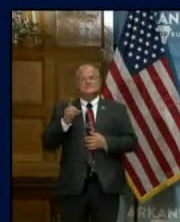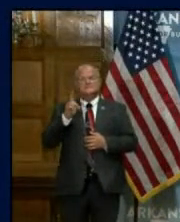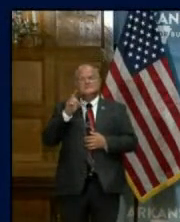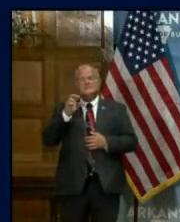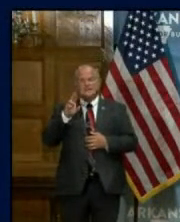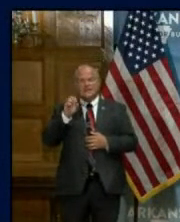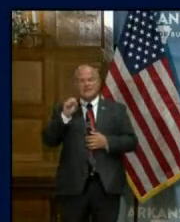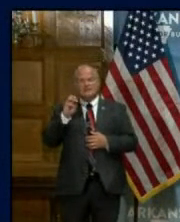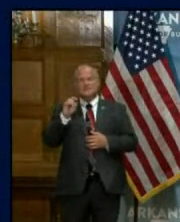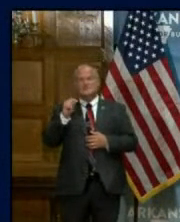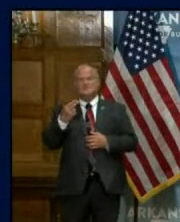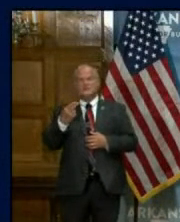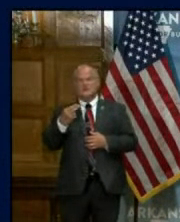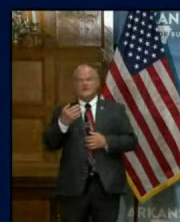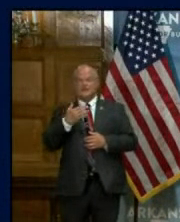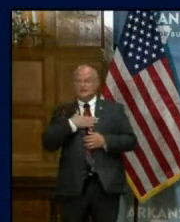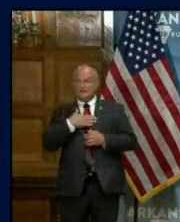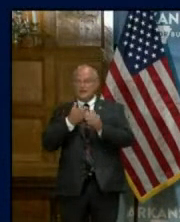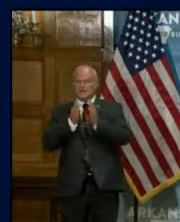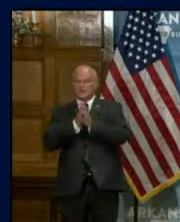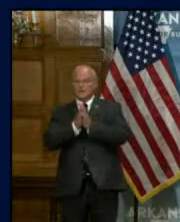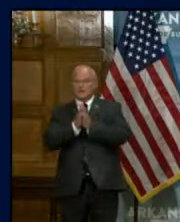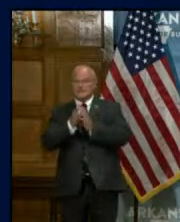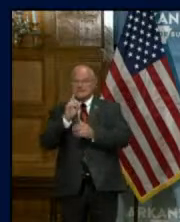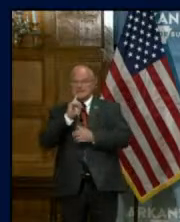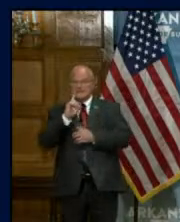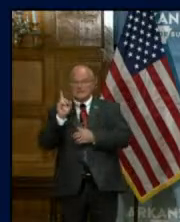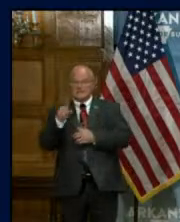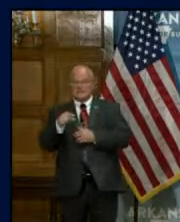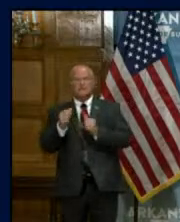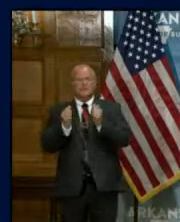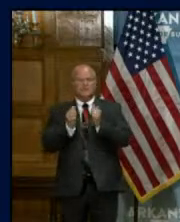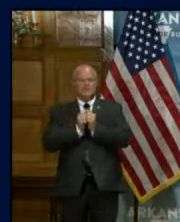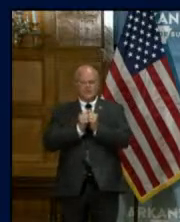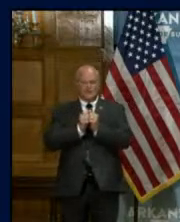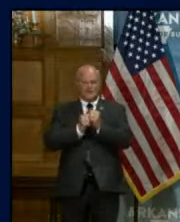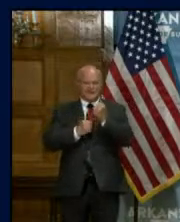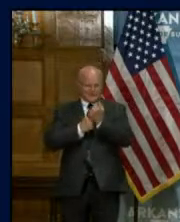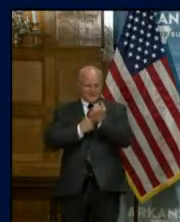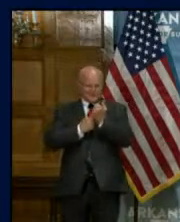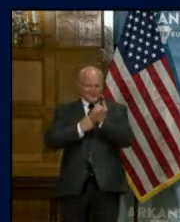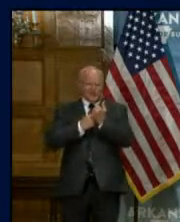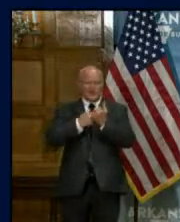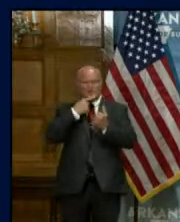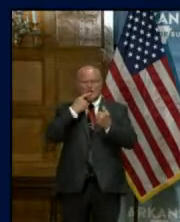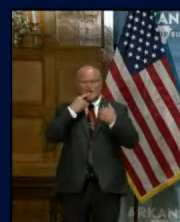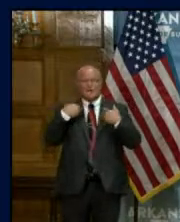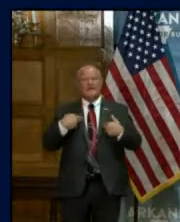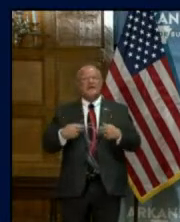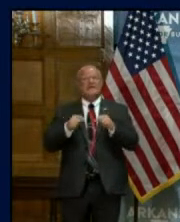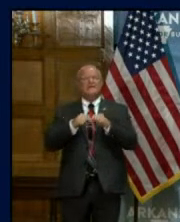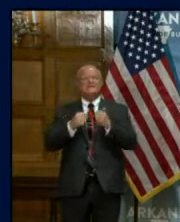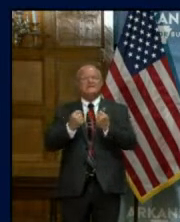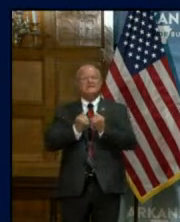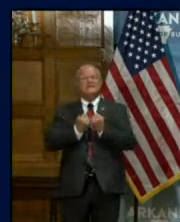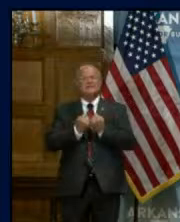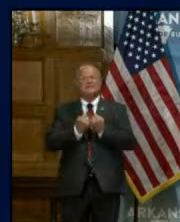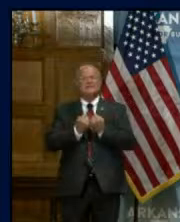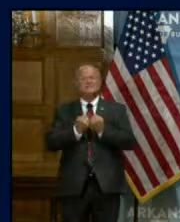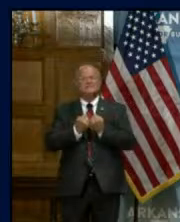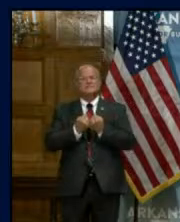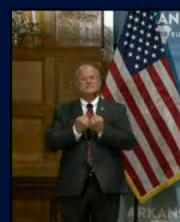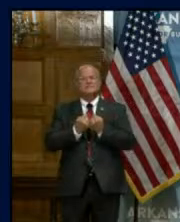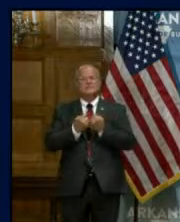Dr. Smith, at my request, is issuing, and with the support of the public health team,